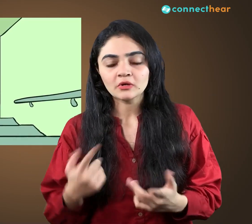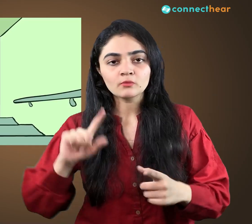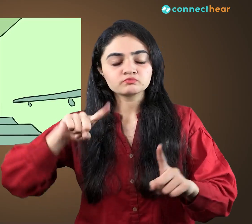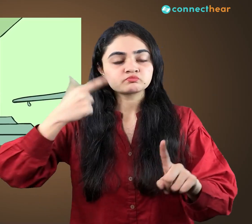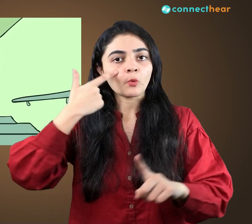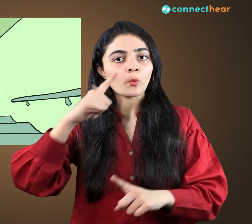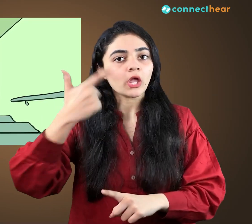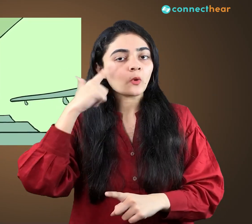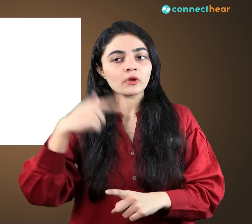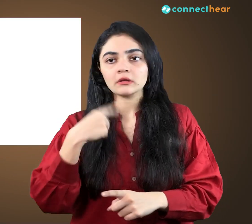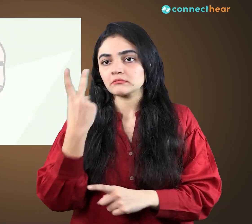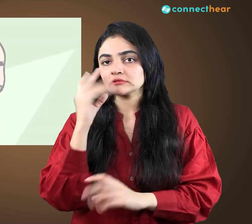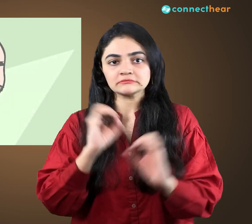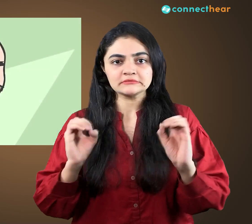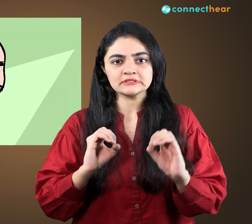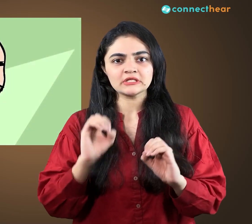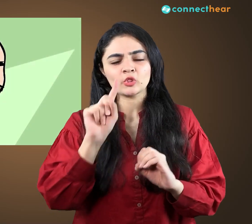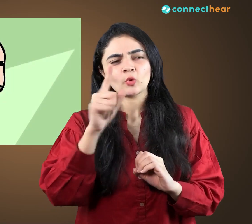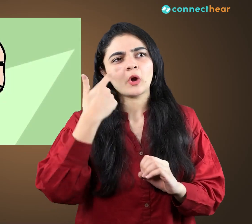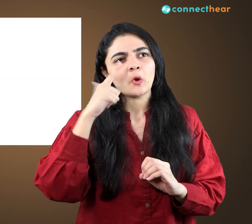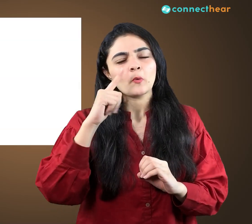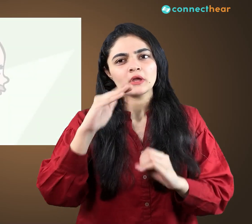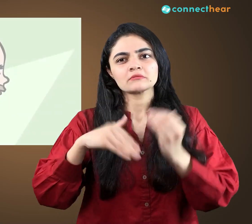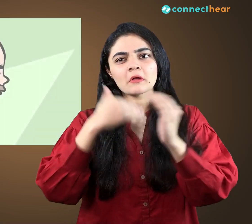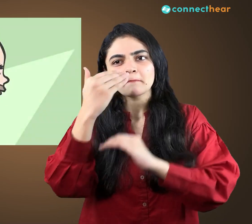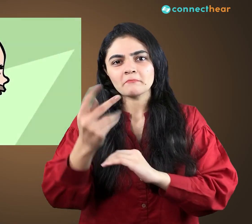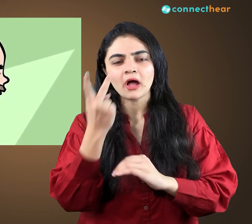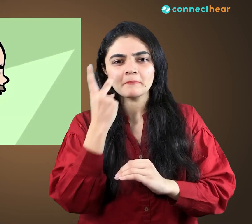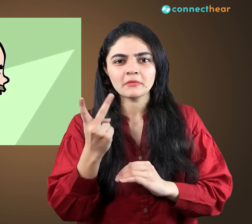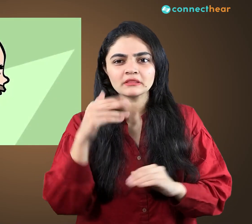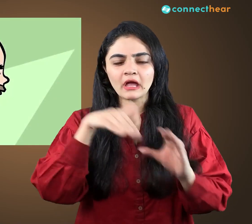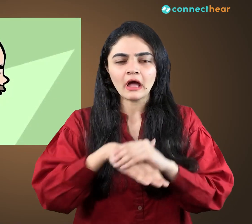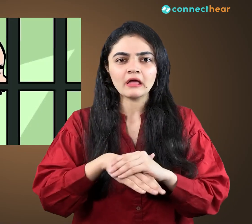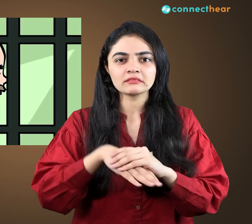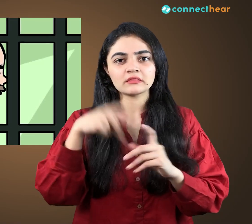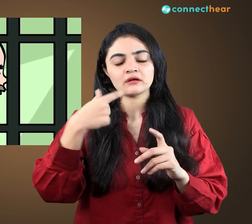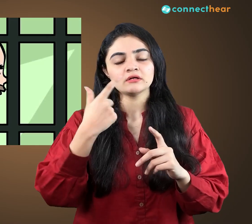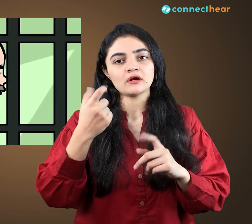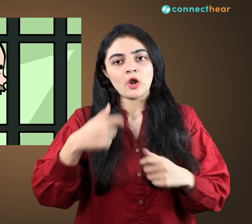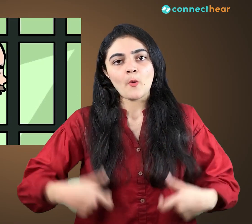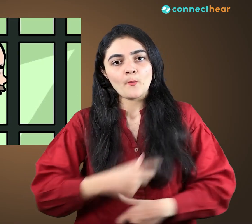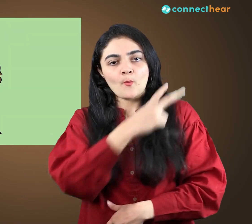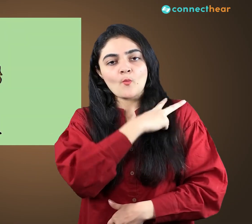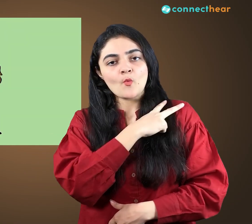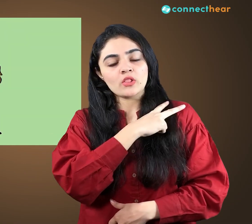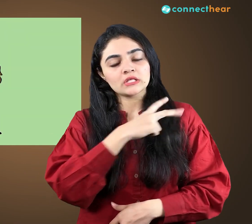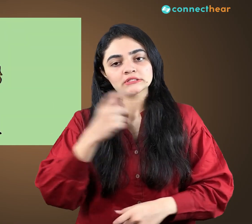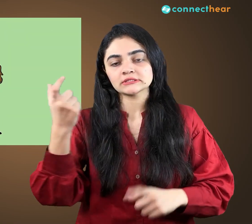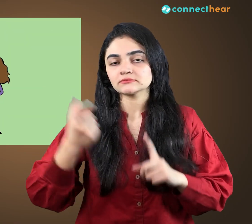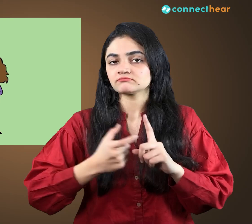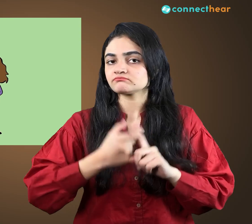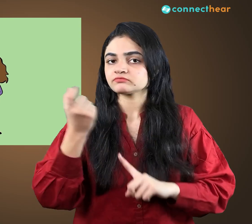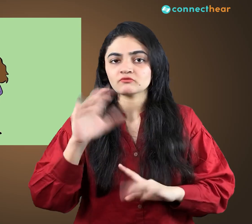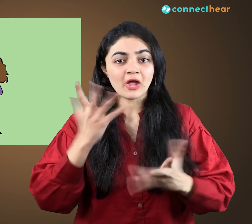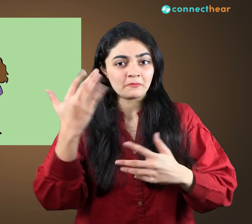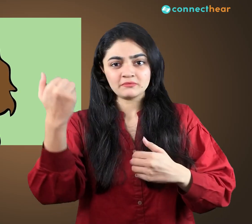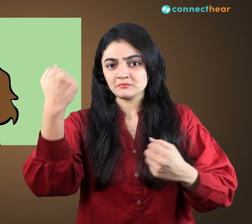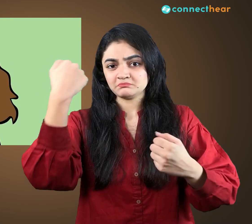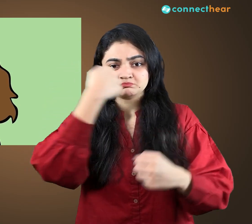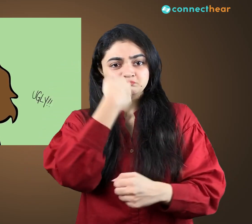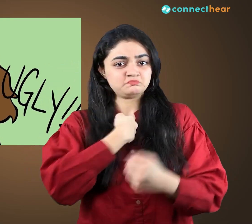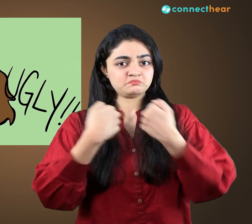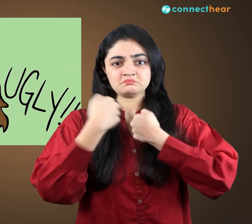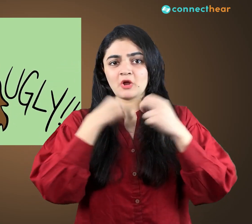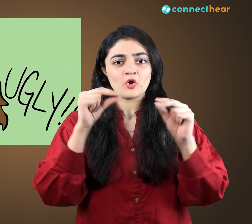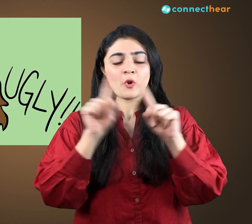like weeks. A few years later, he was arrested under charges of domestic violence and child abuse. He had never physically hurt me, but he had